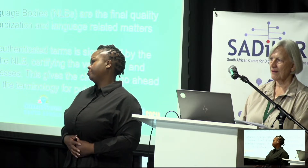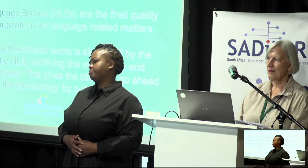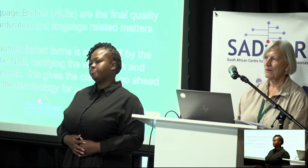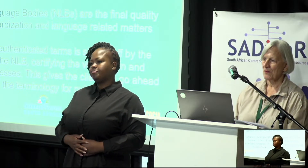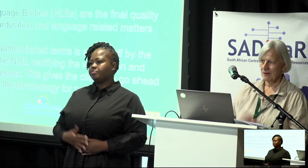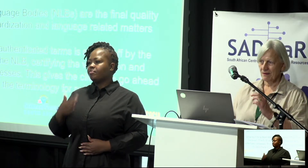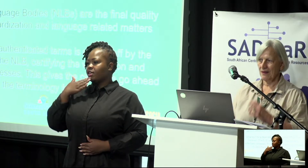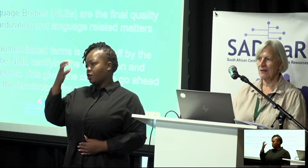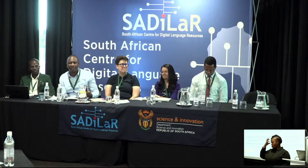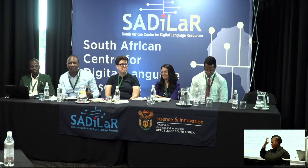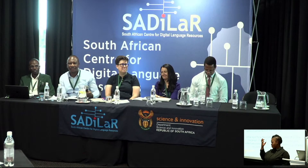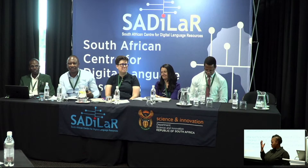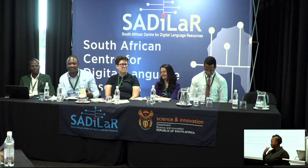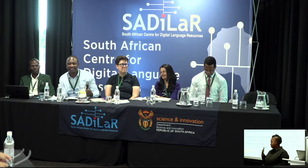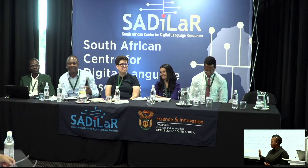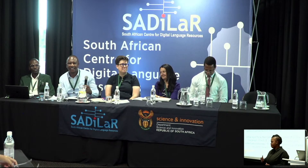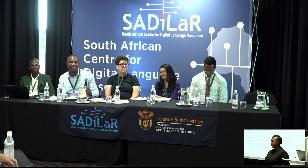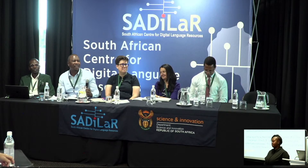Prof.